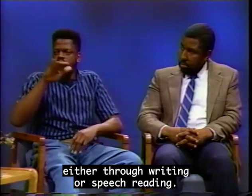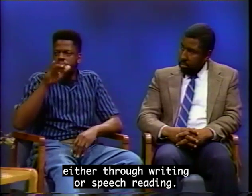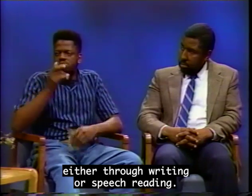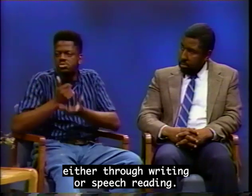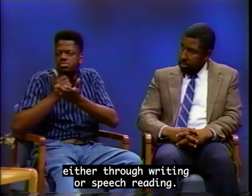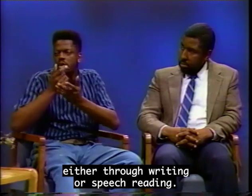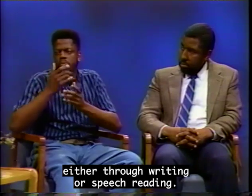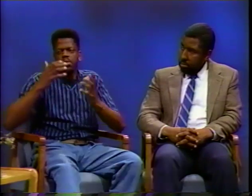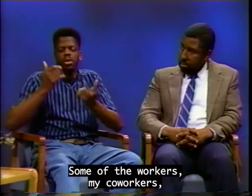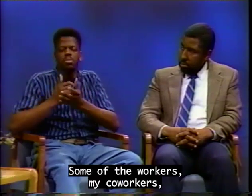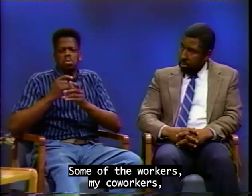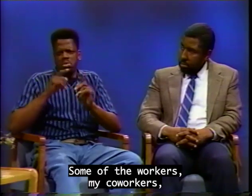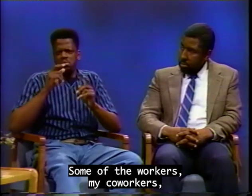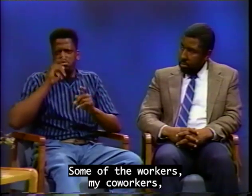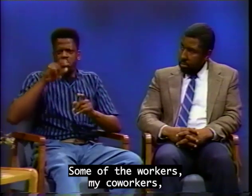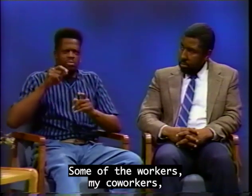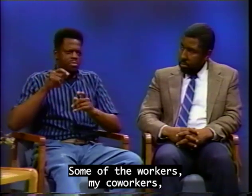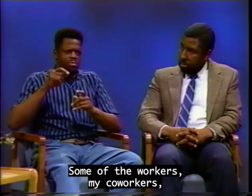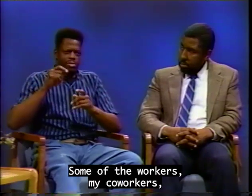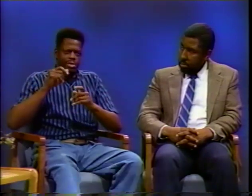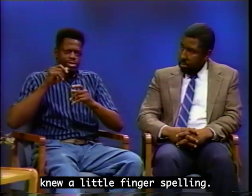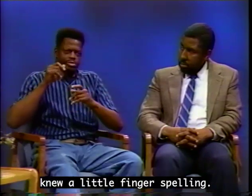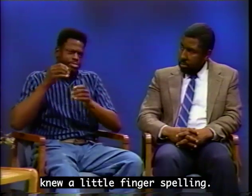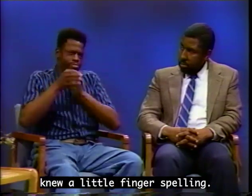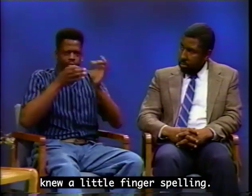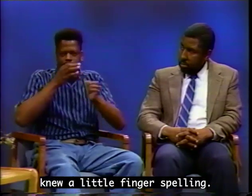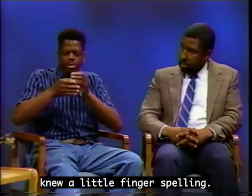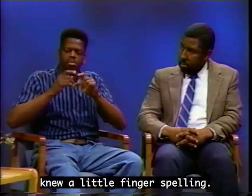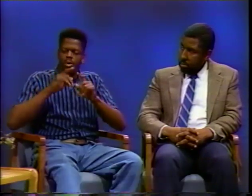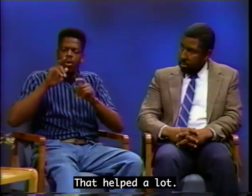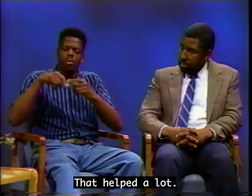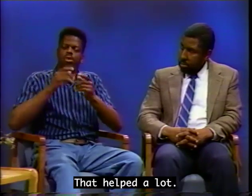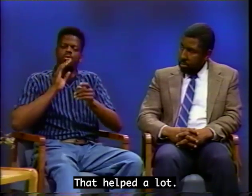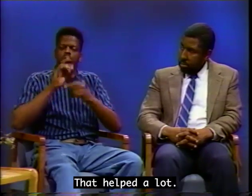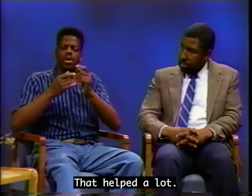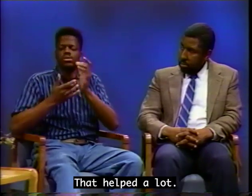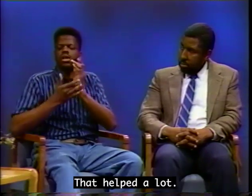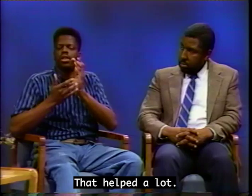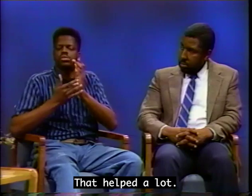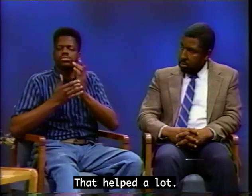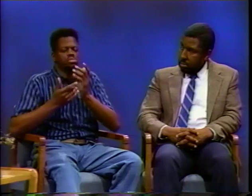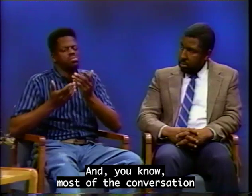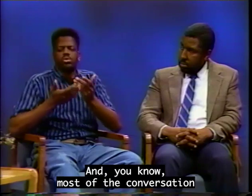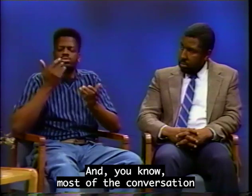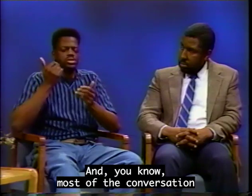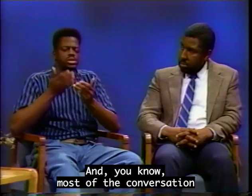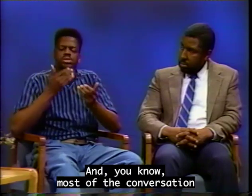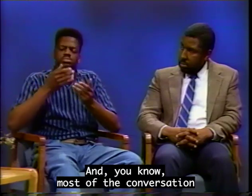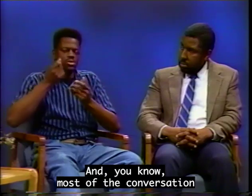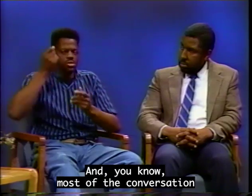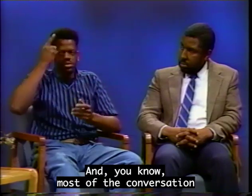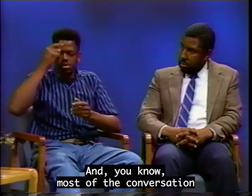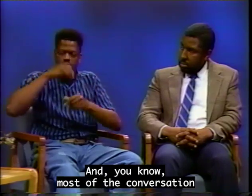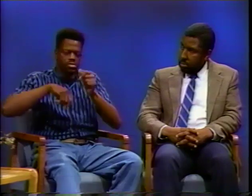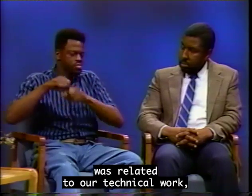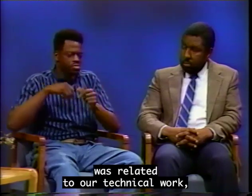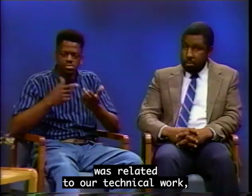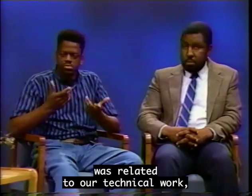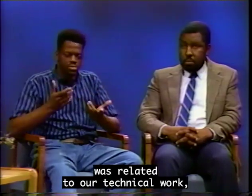reading. Some of the workers, my coworkers, knew a little finger spelling. That helped a lot. And, you know, most of the conversation was related to